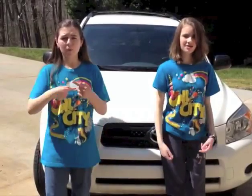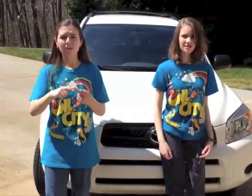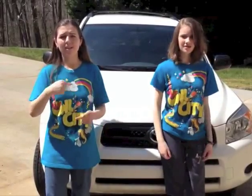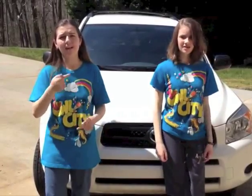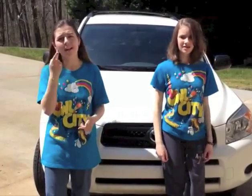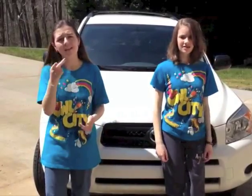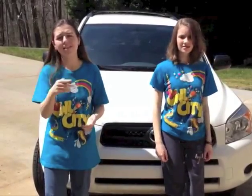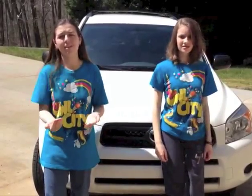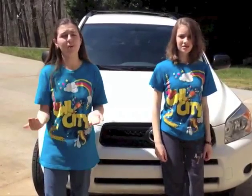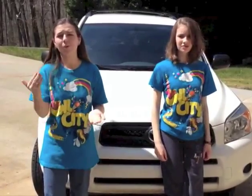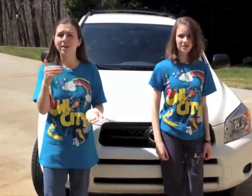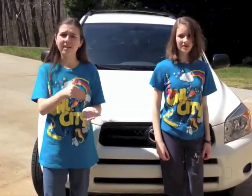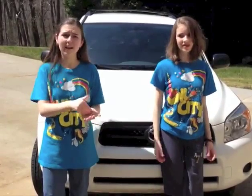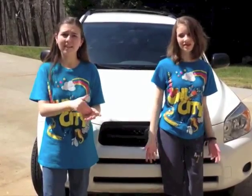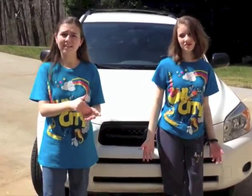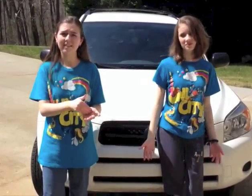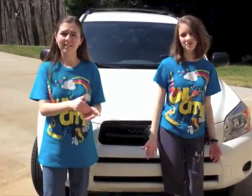When can I see you again?